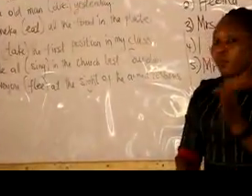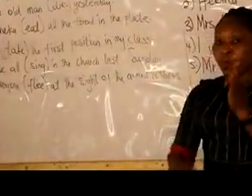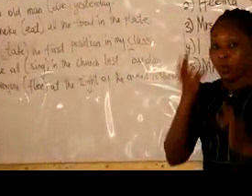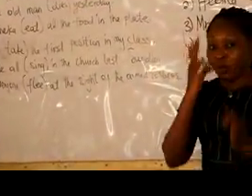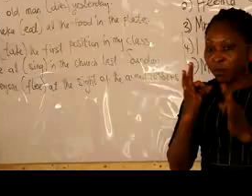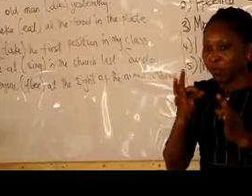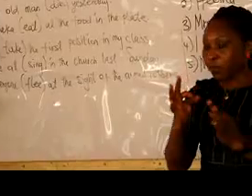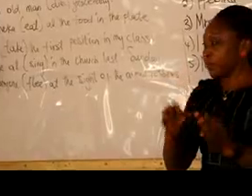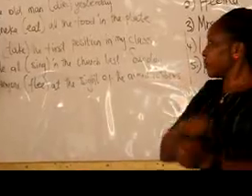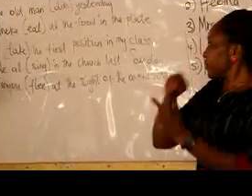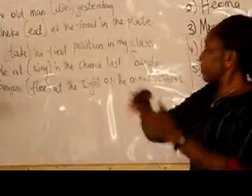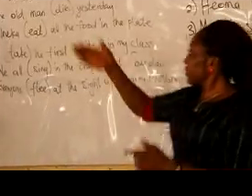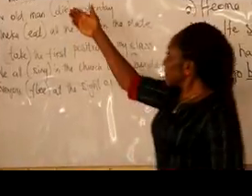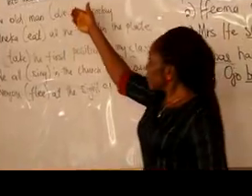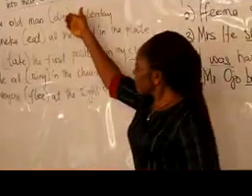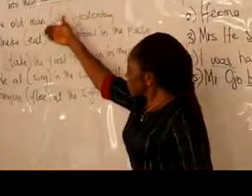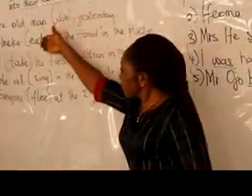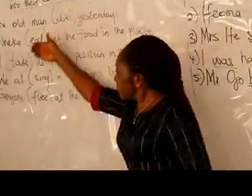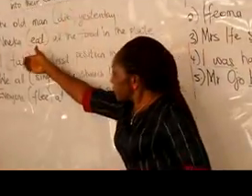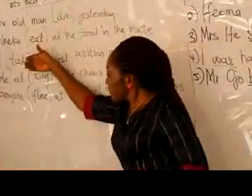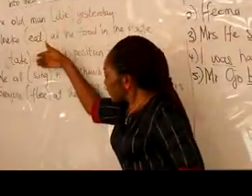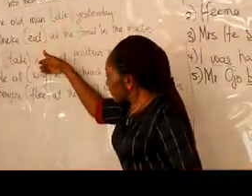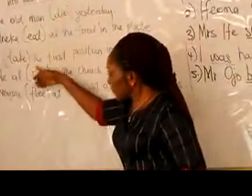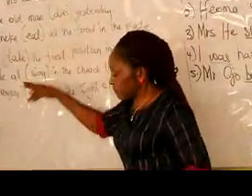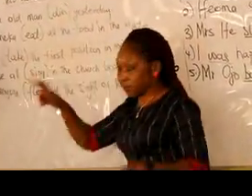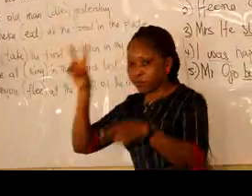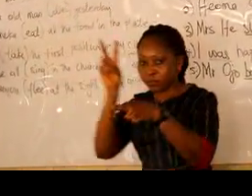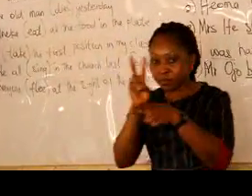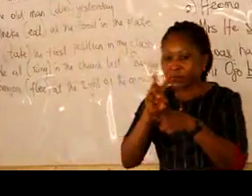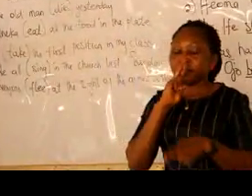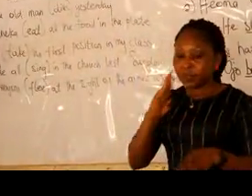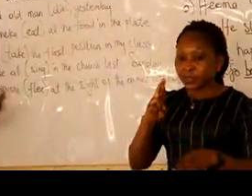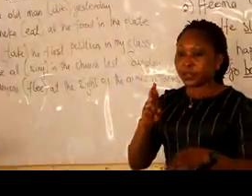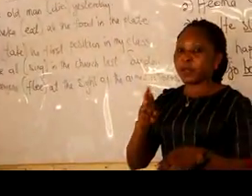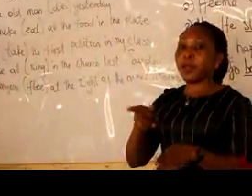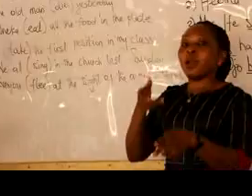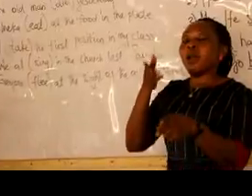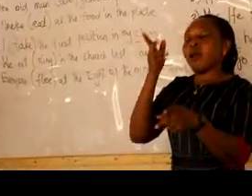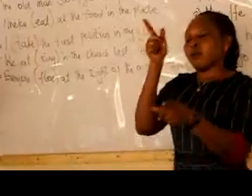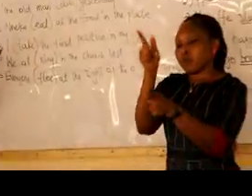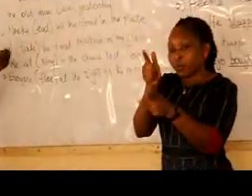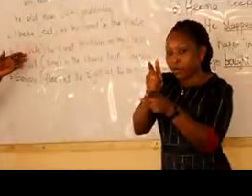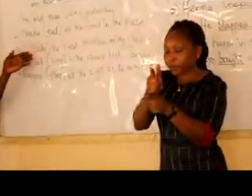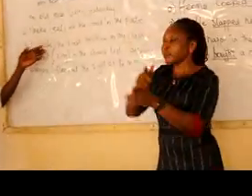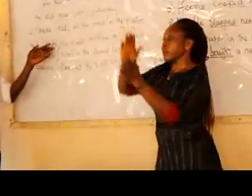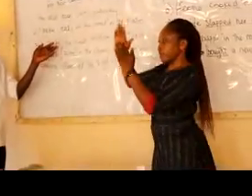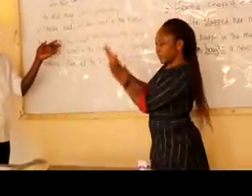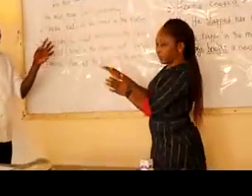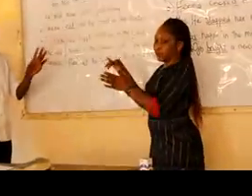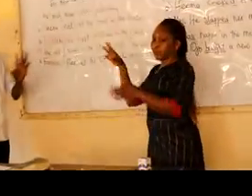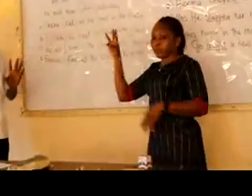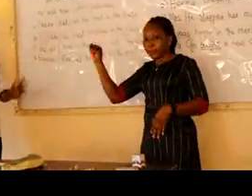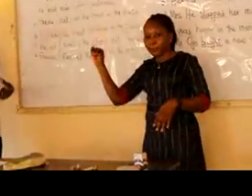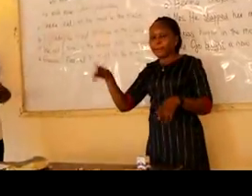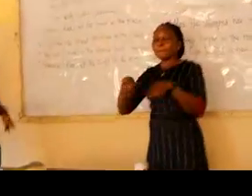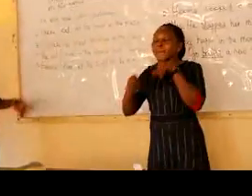are. If, on the other hand, they are not correct, when you open the brackets, change them